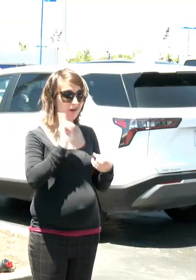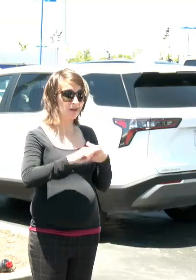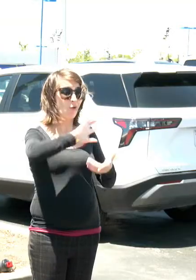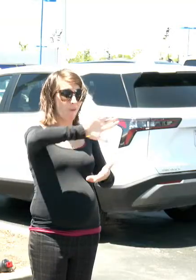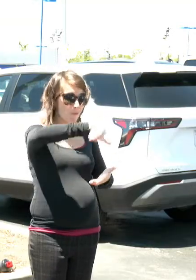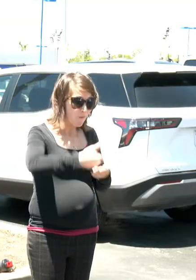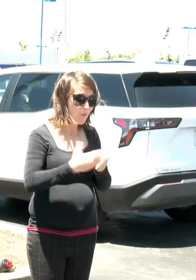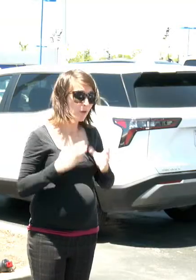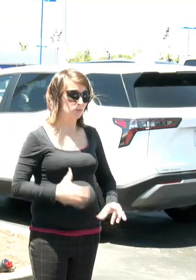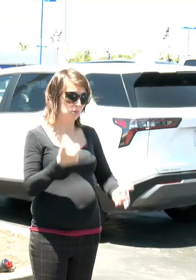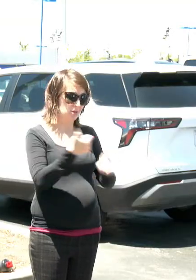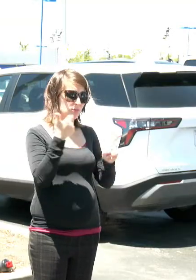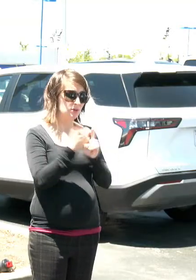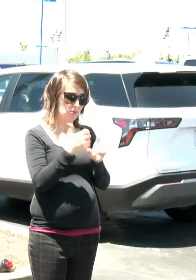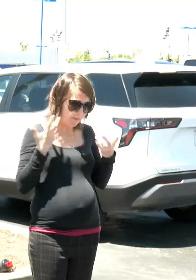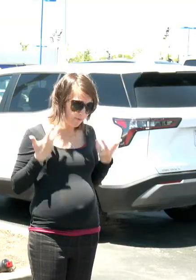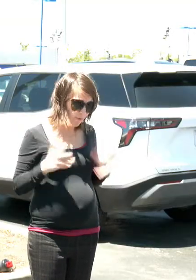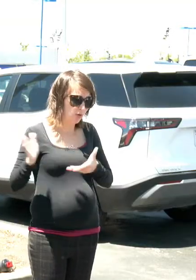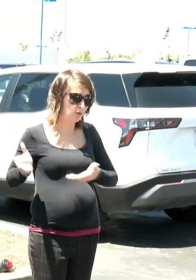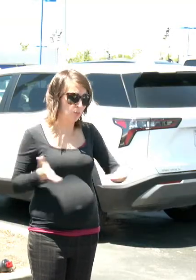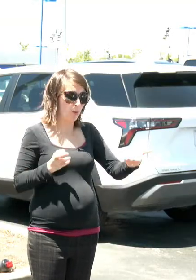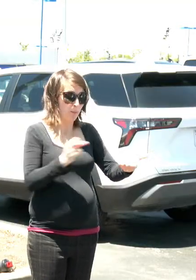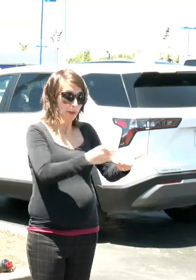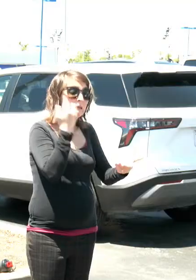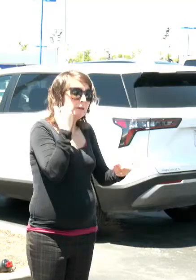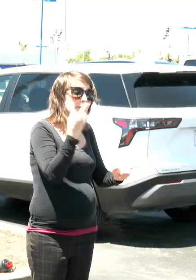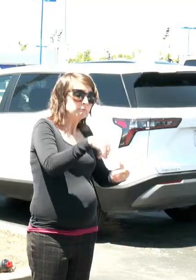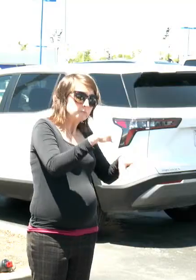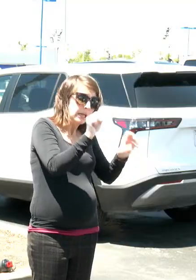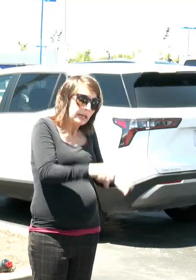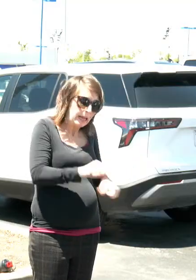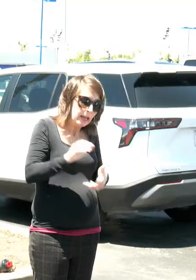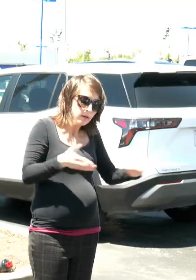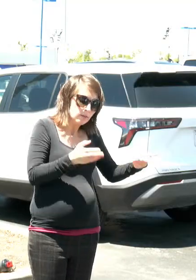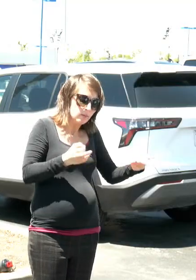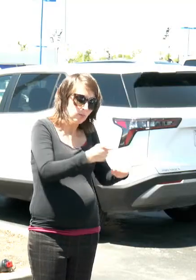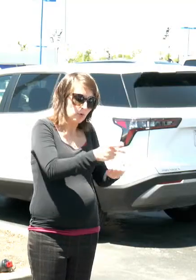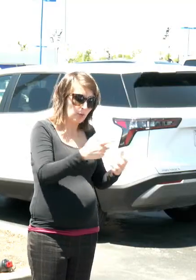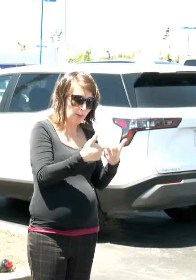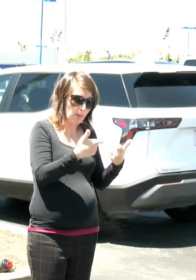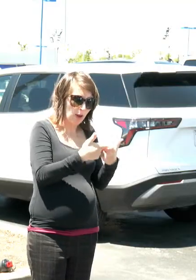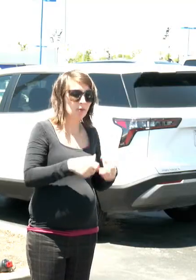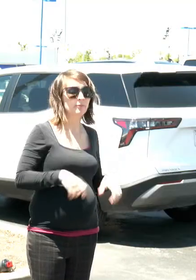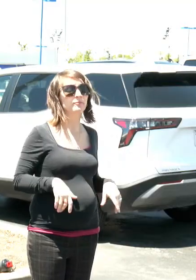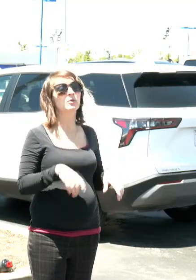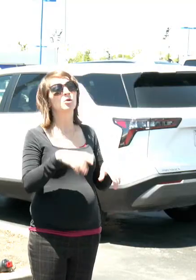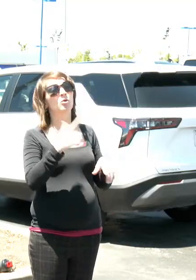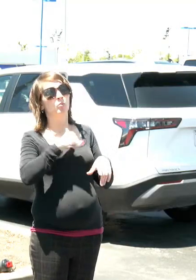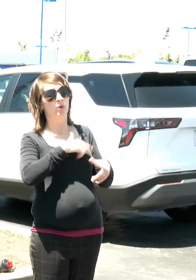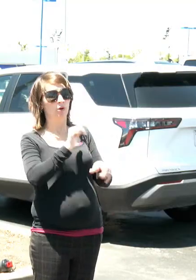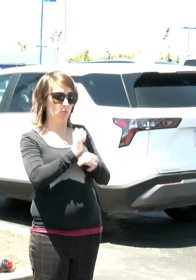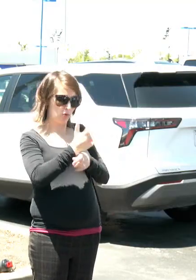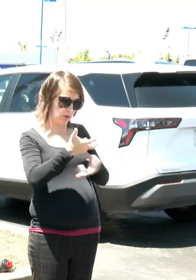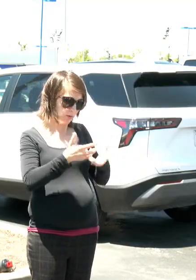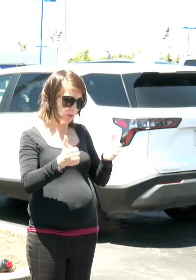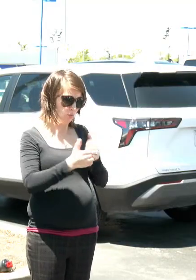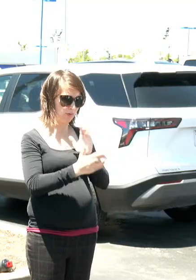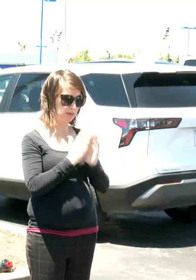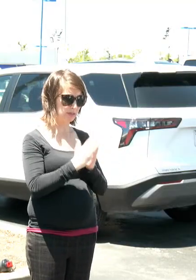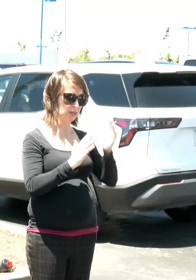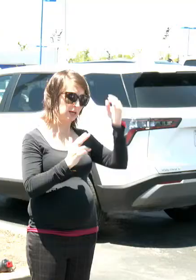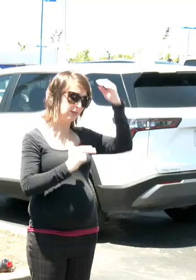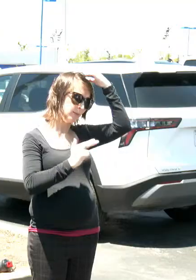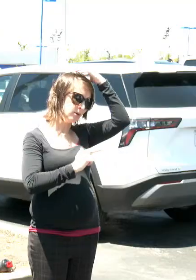restored that are restorable. We're working with the city building commission, and we're hand in hand